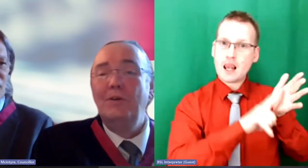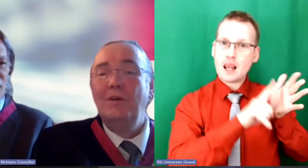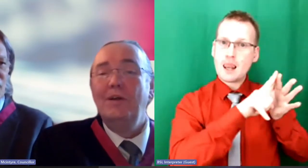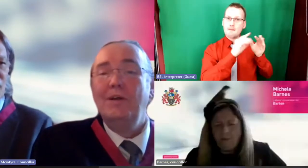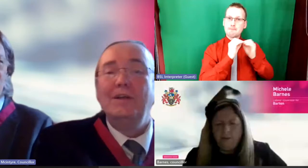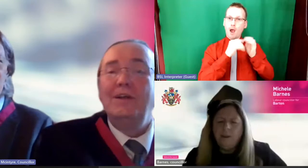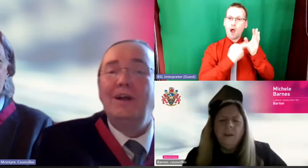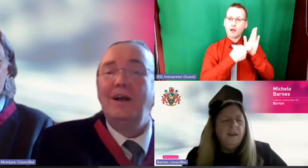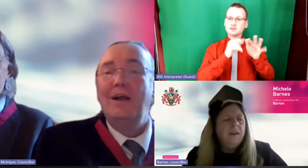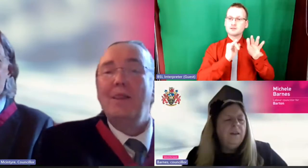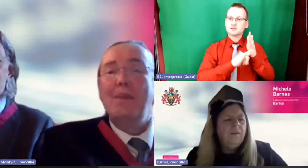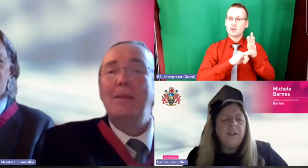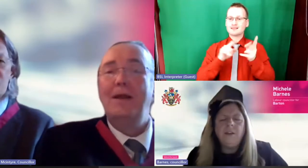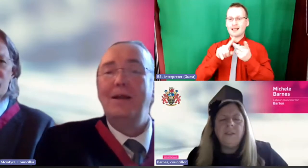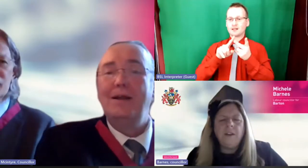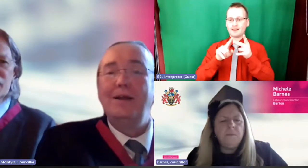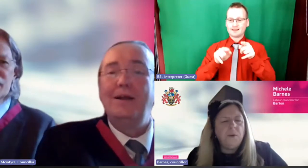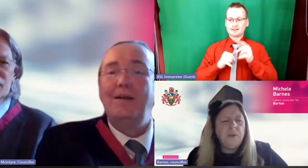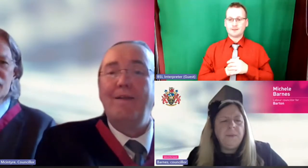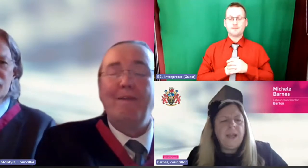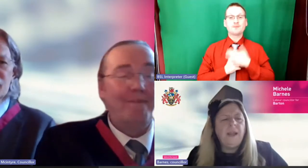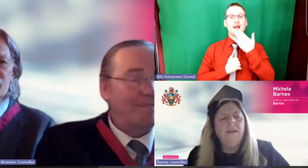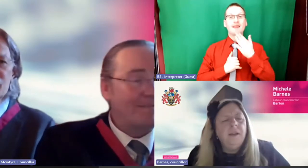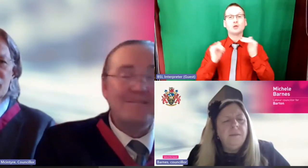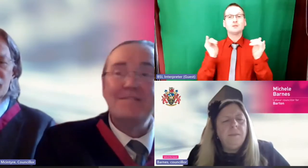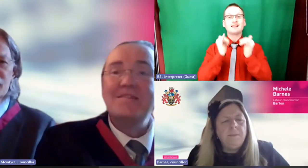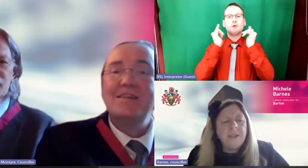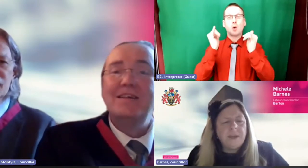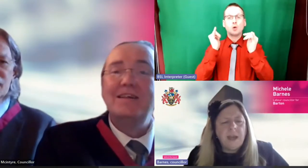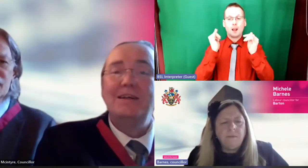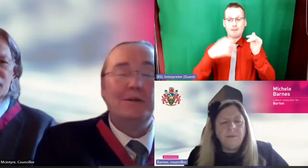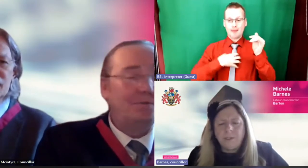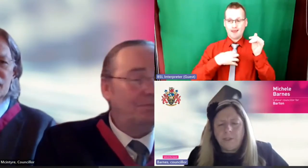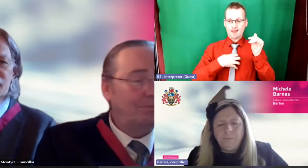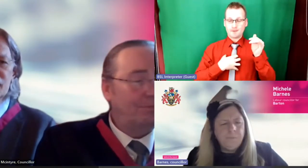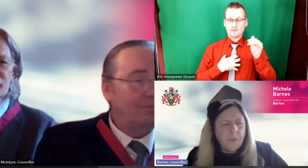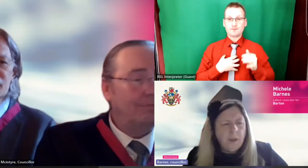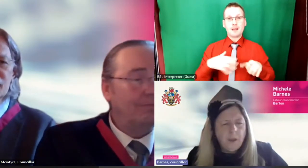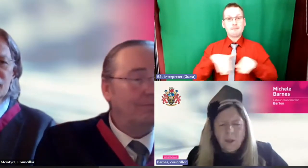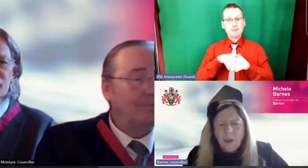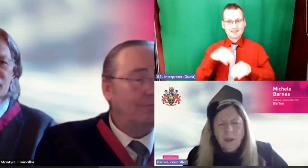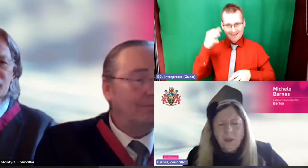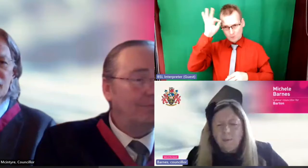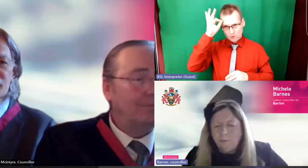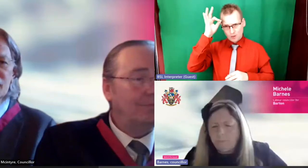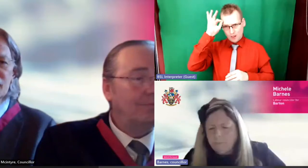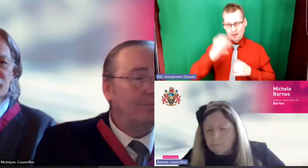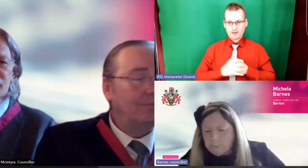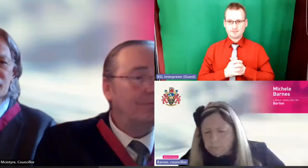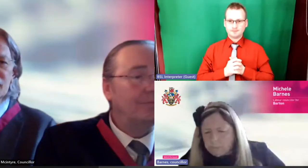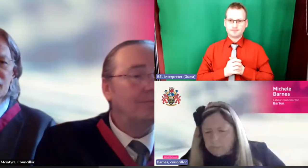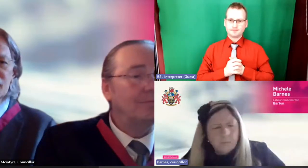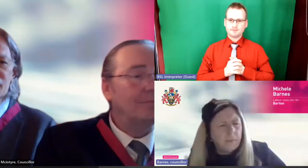proposal. Thank you, ceremonial mayor. Members of the council,